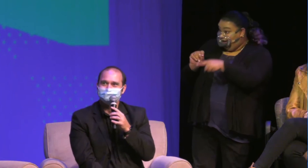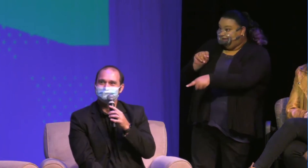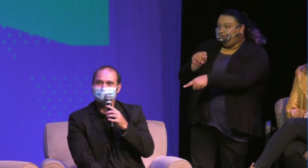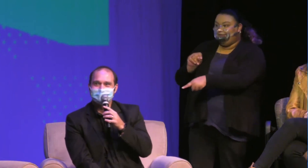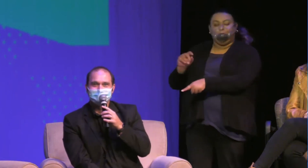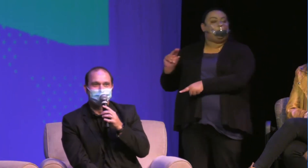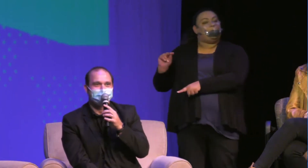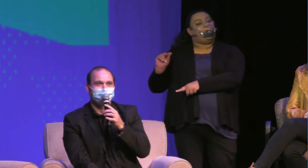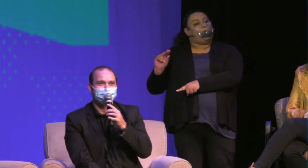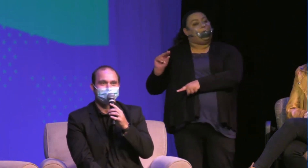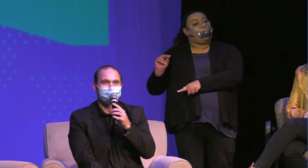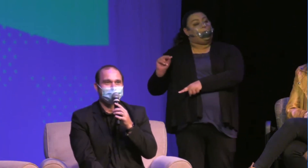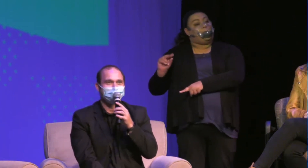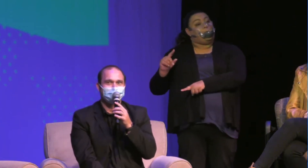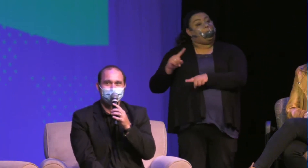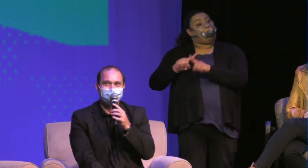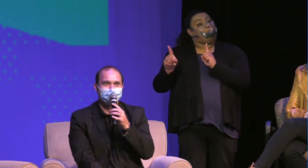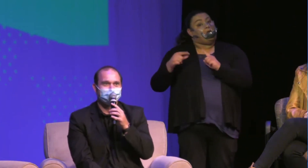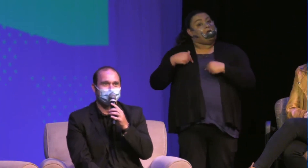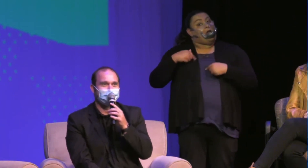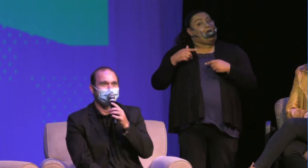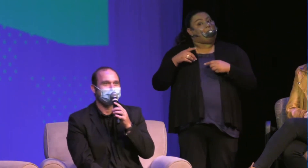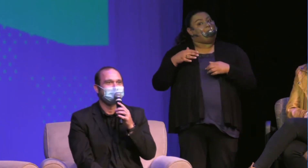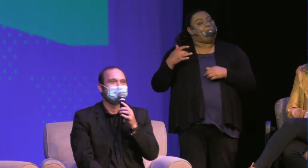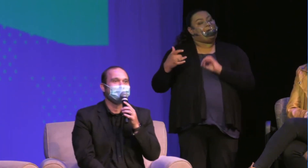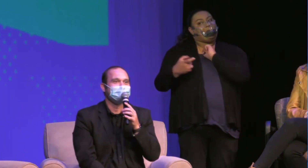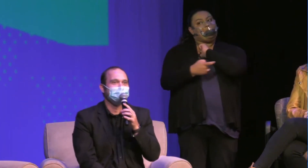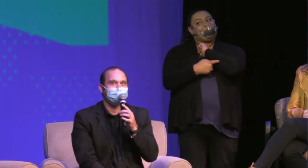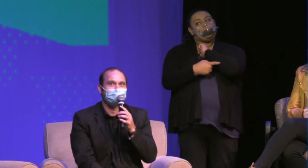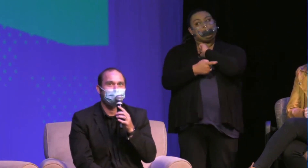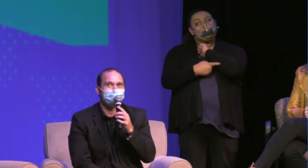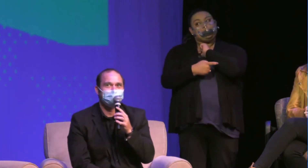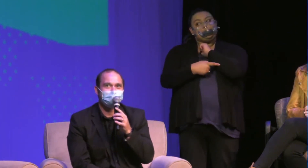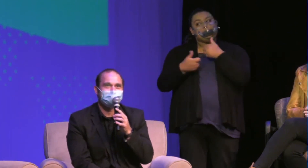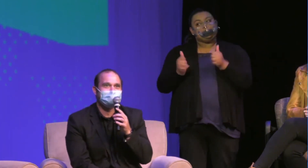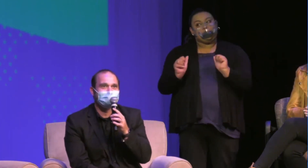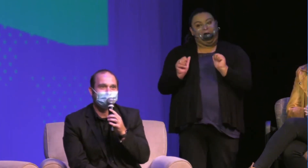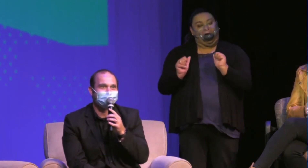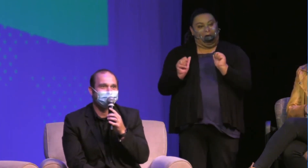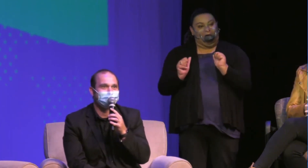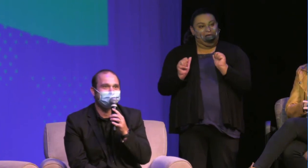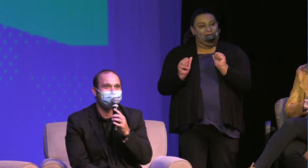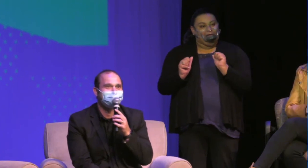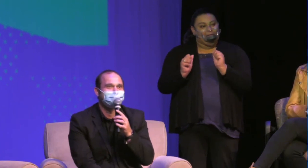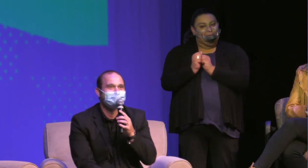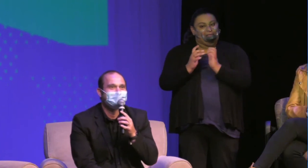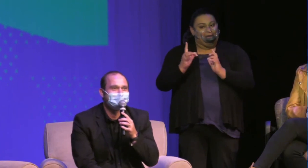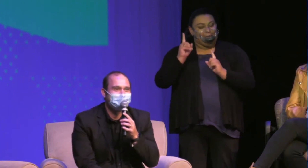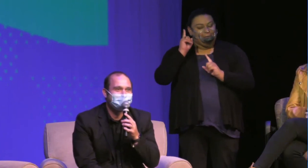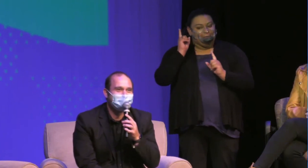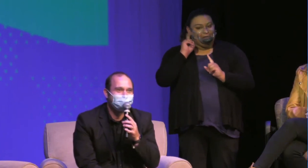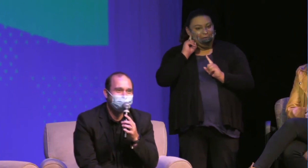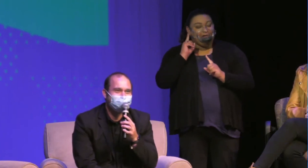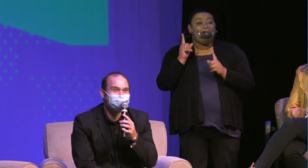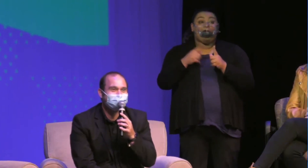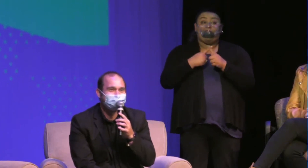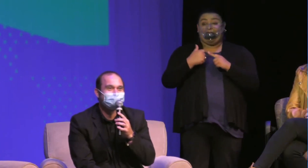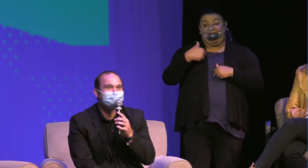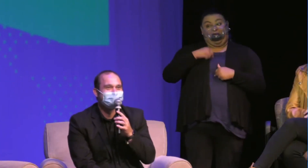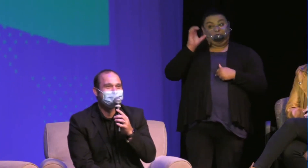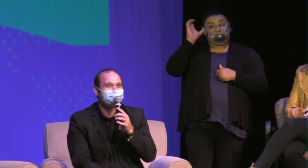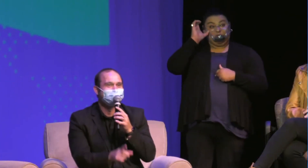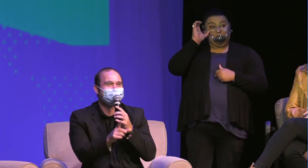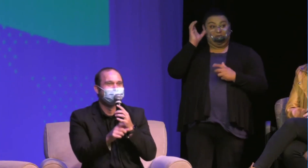No, but I'm tempted to try. And then if I were Ruben, I don't know.